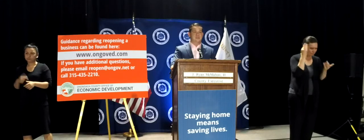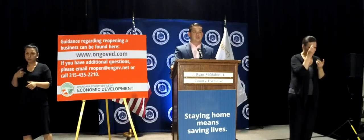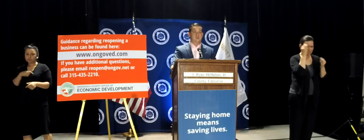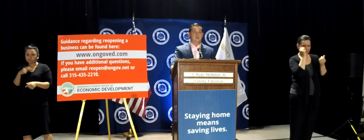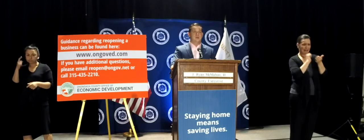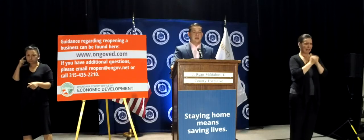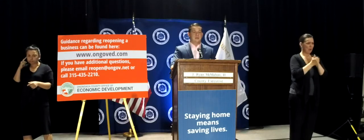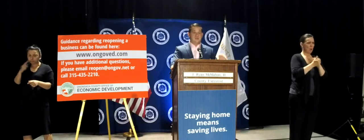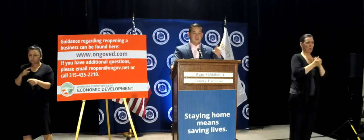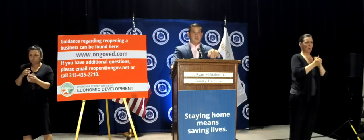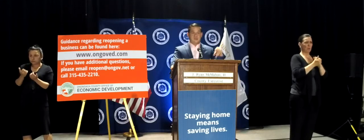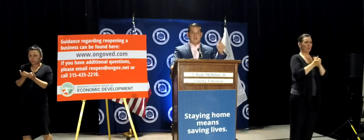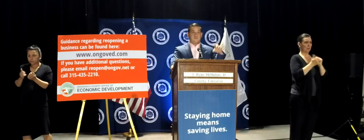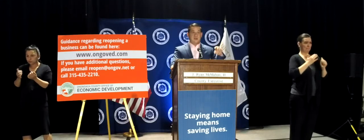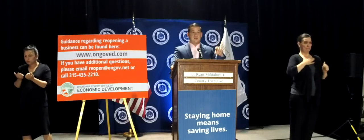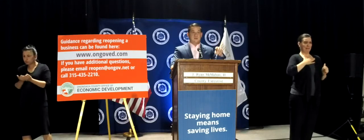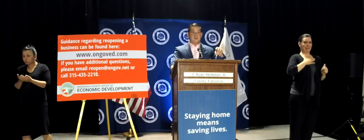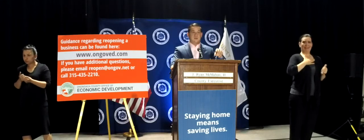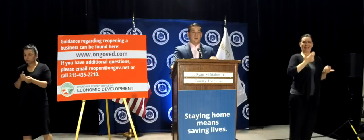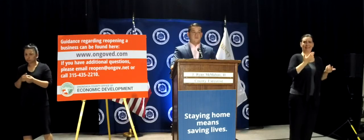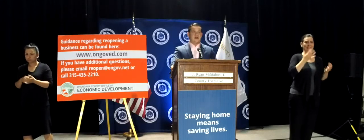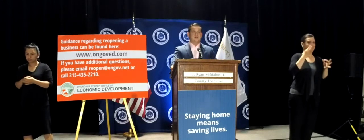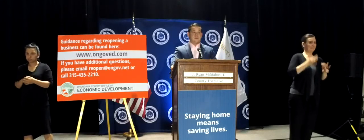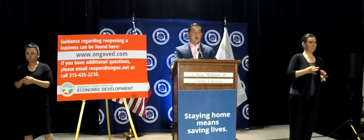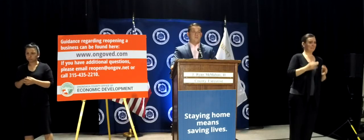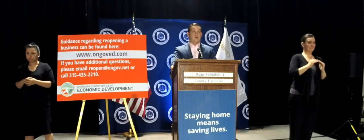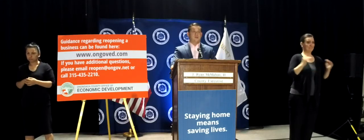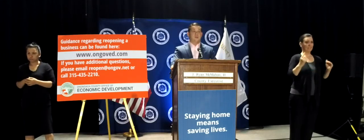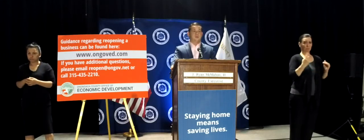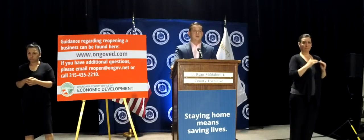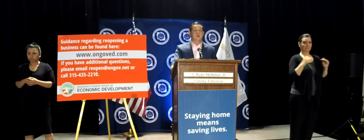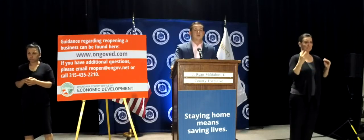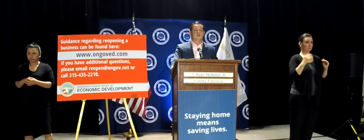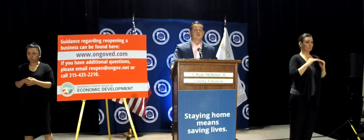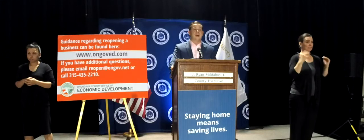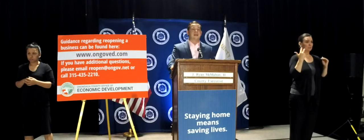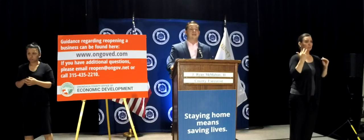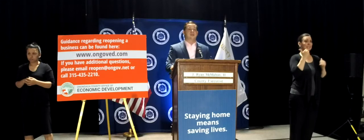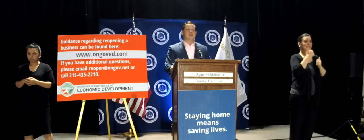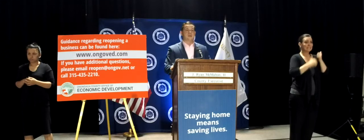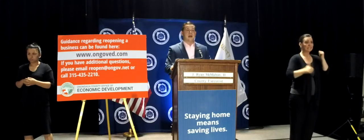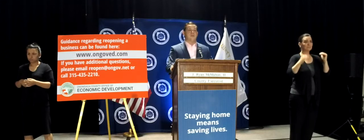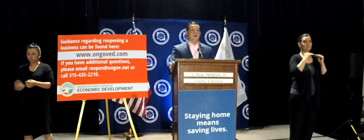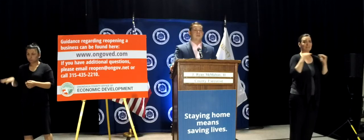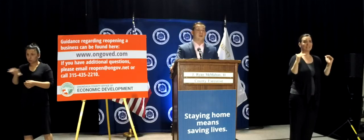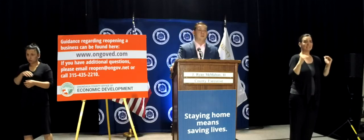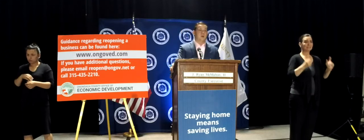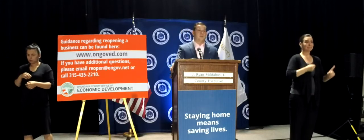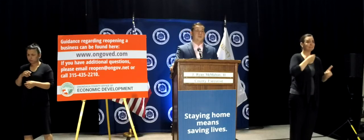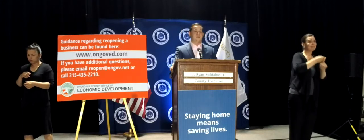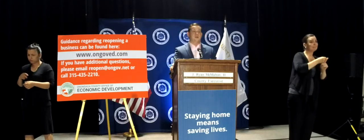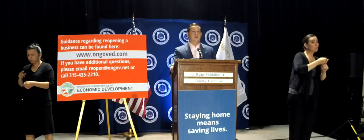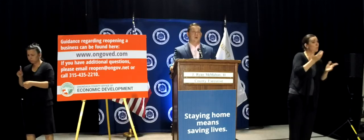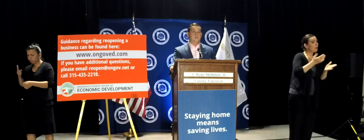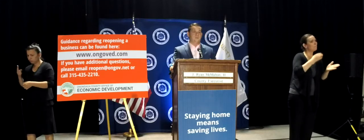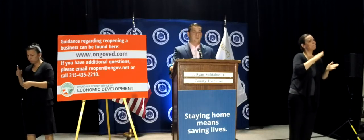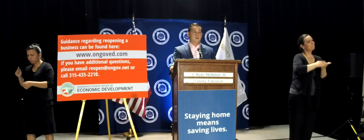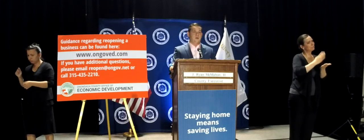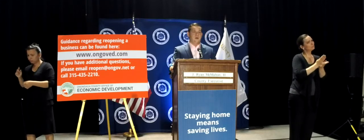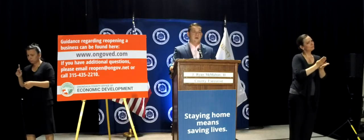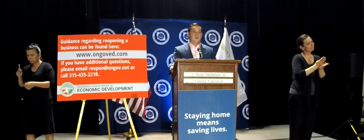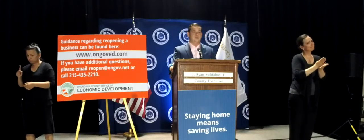my decision, and these decisions in phases affect our budget. If it was my decision, I have the best health department in the state of New